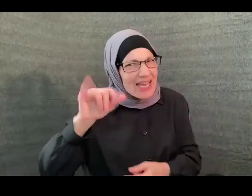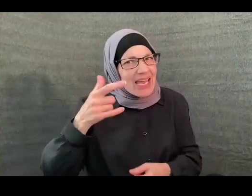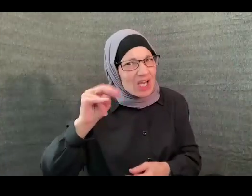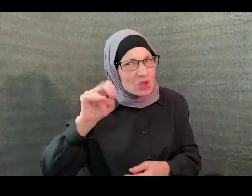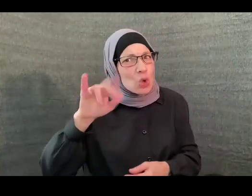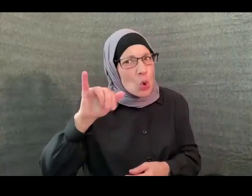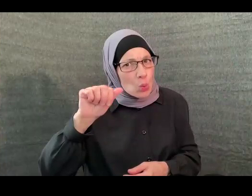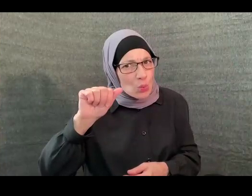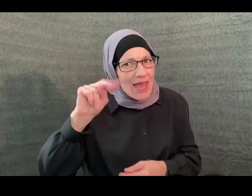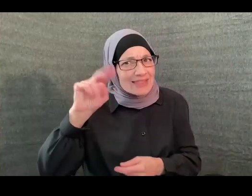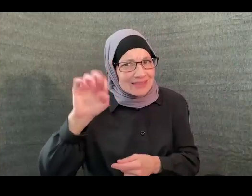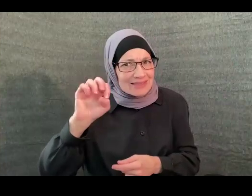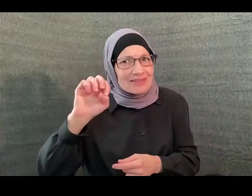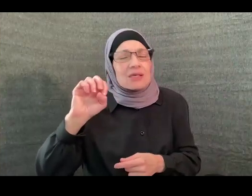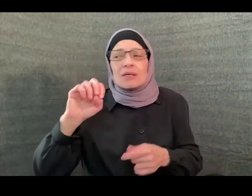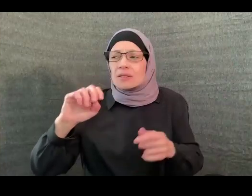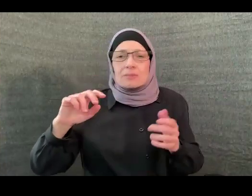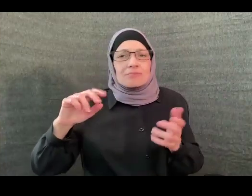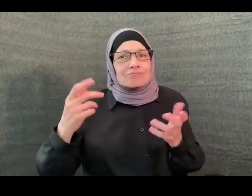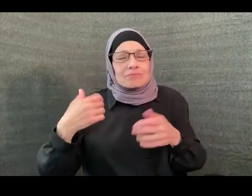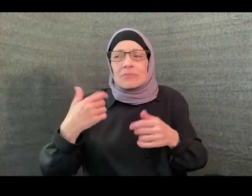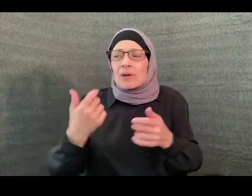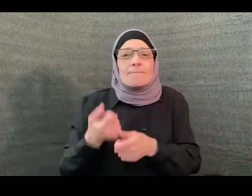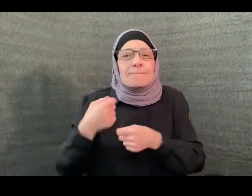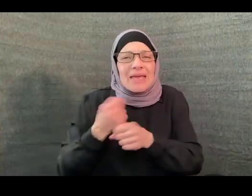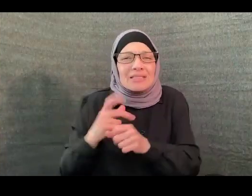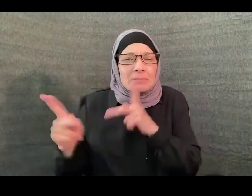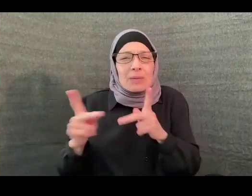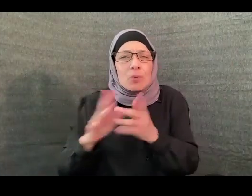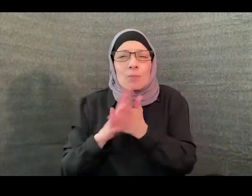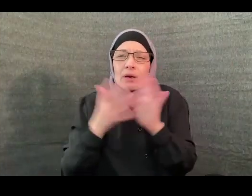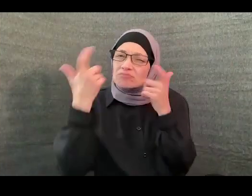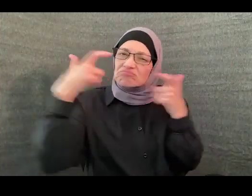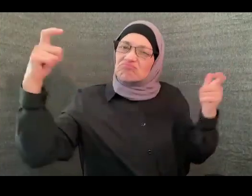superiority feelings. Ignorance creates arrogance.